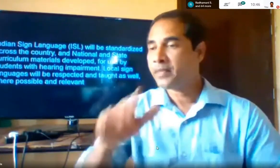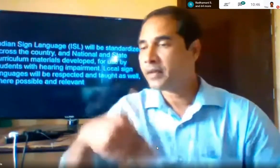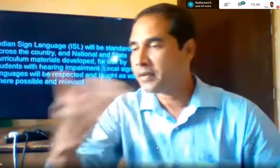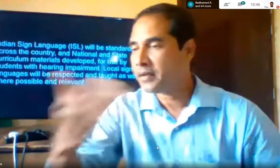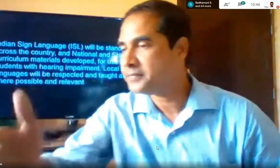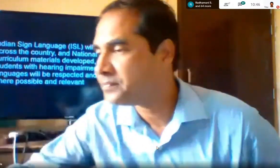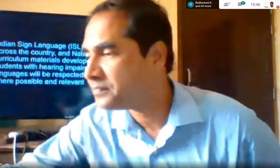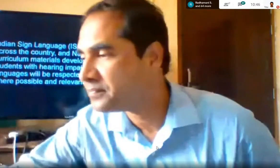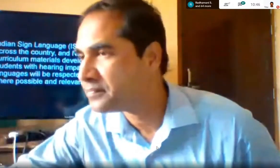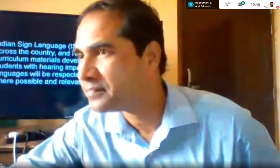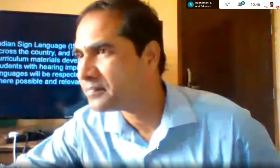Okay.